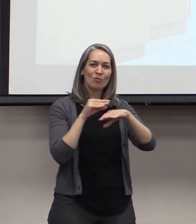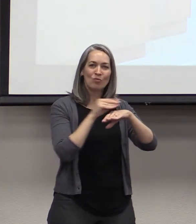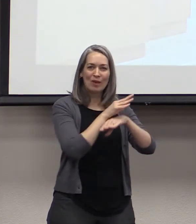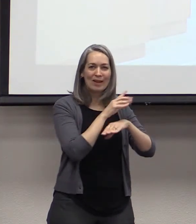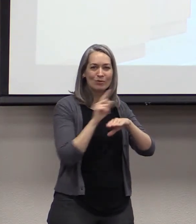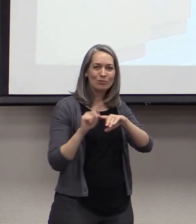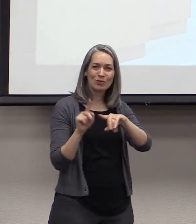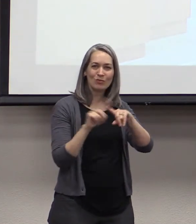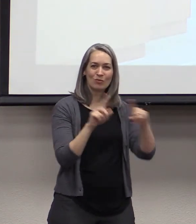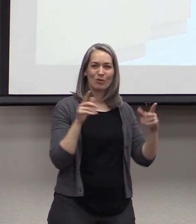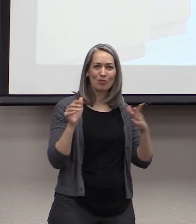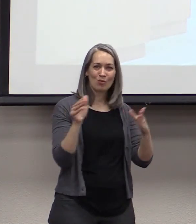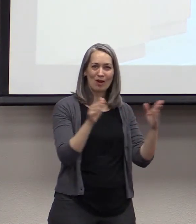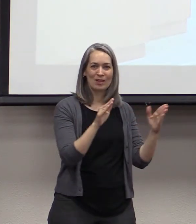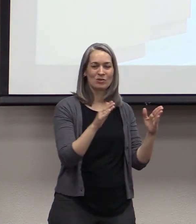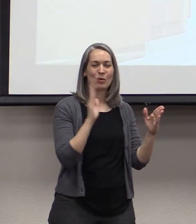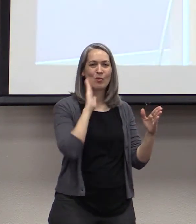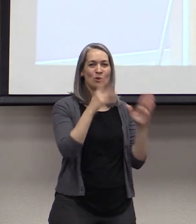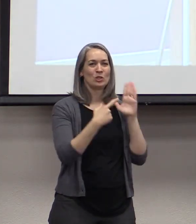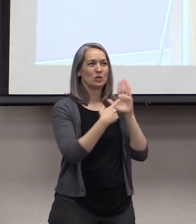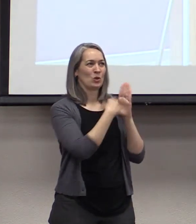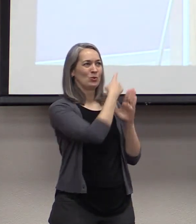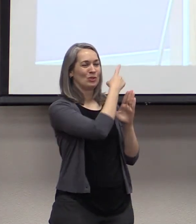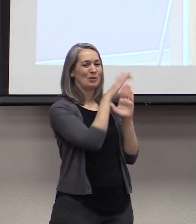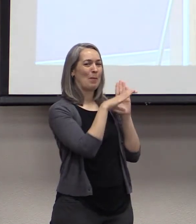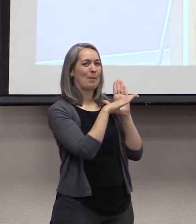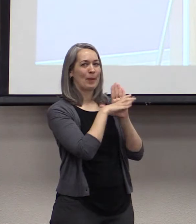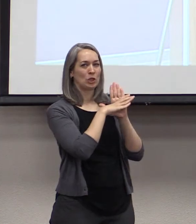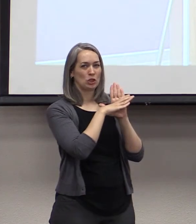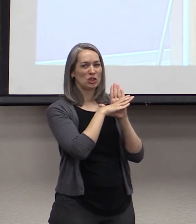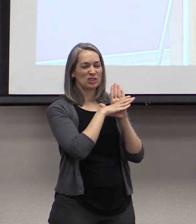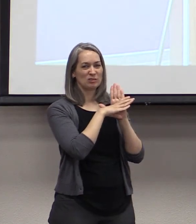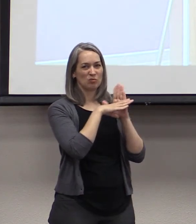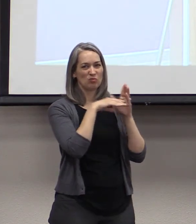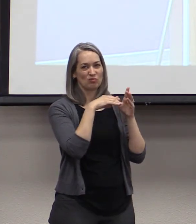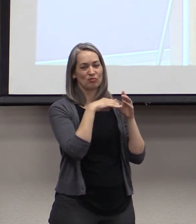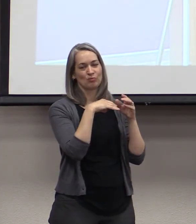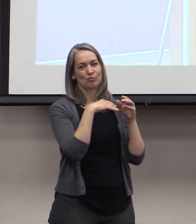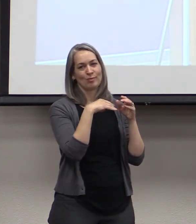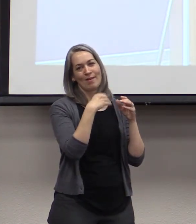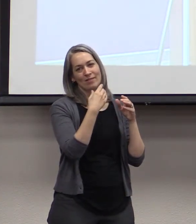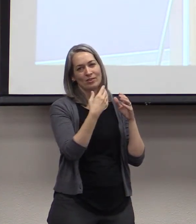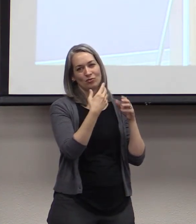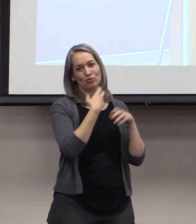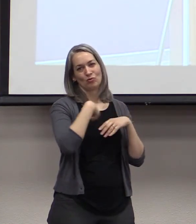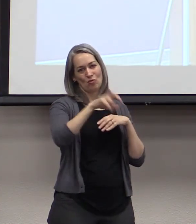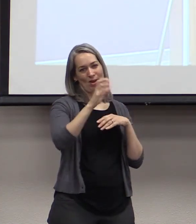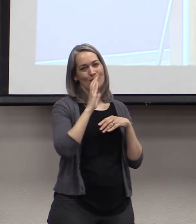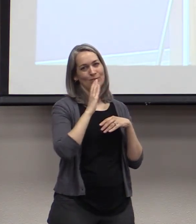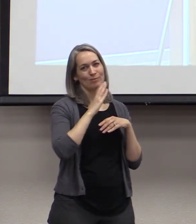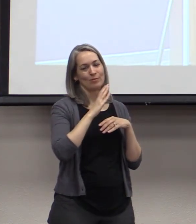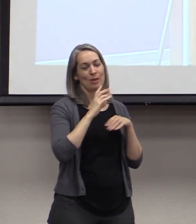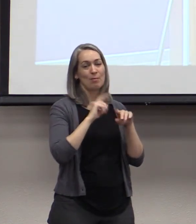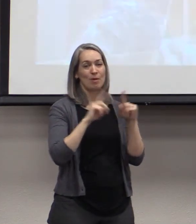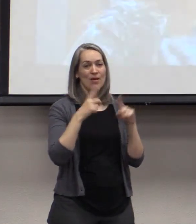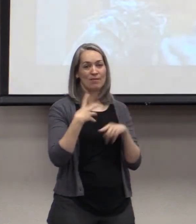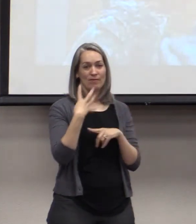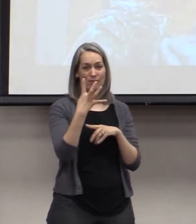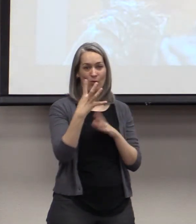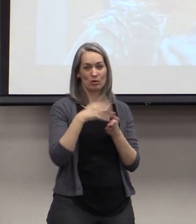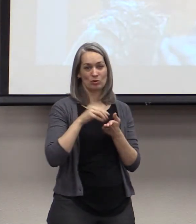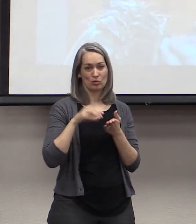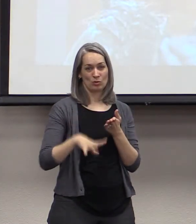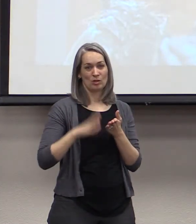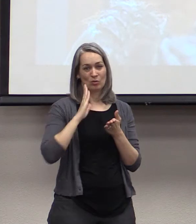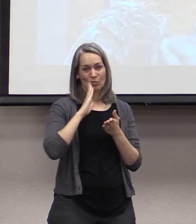in the background, we'll just have some images running of our trip. But we're going to let 4 of our students this morning just tell